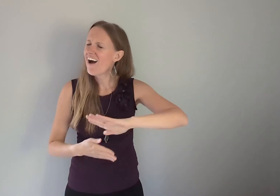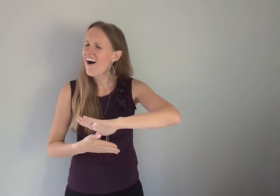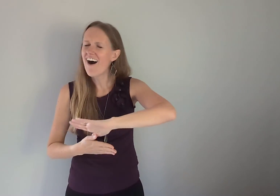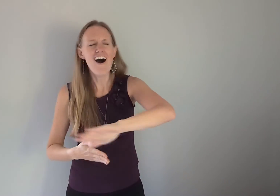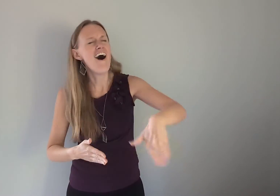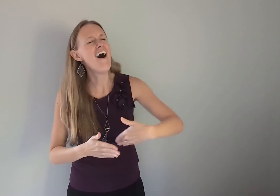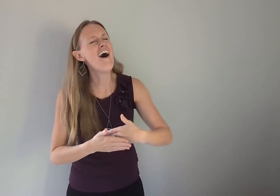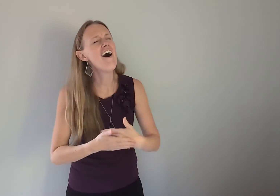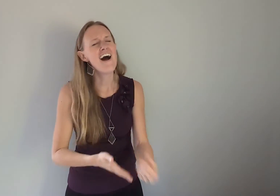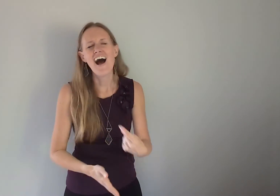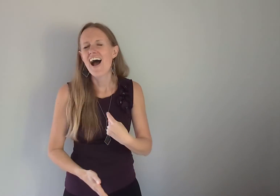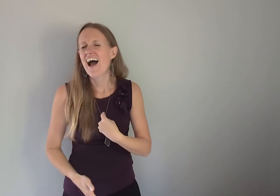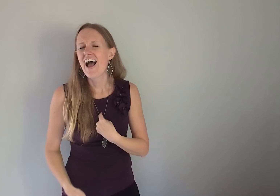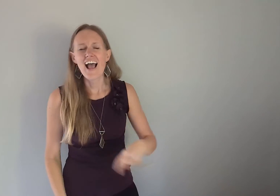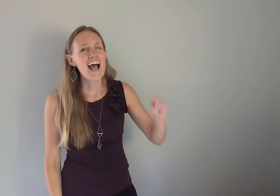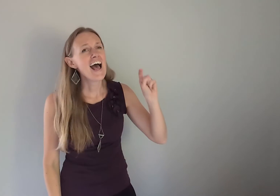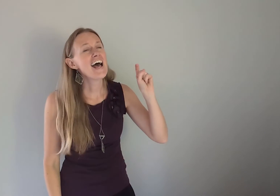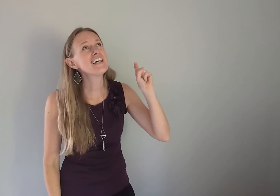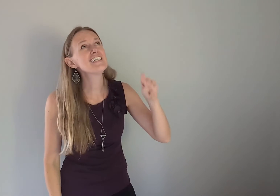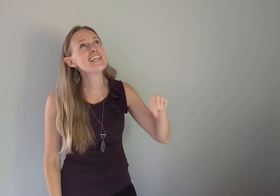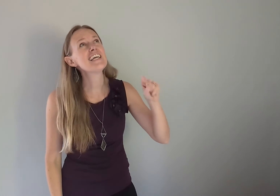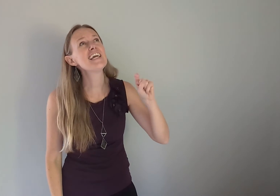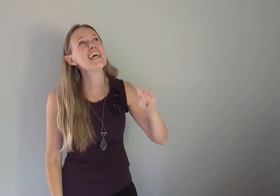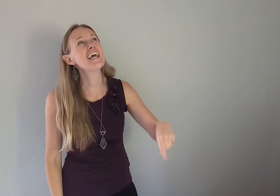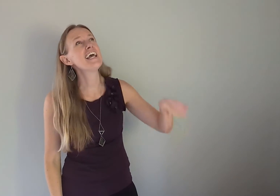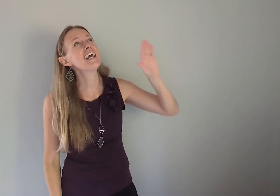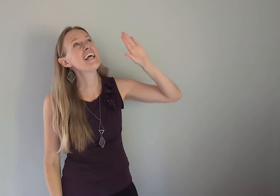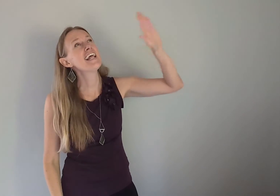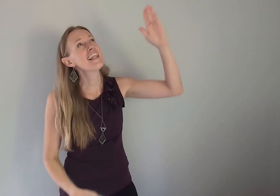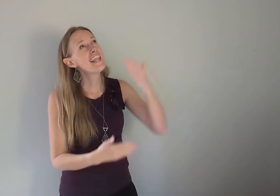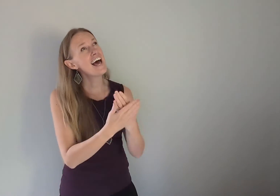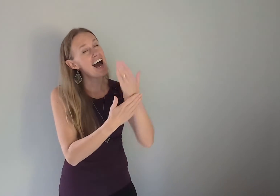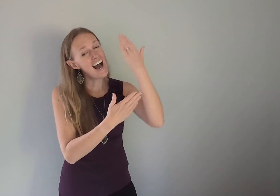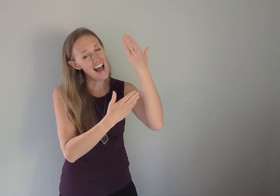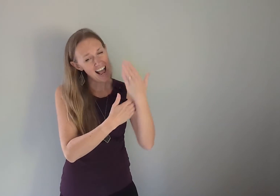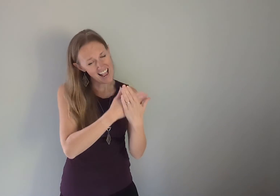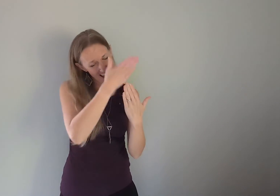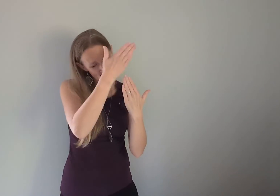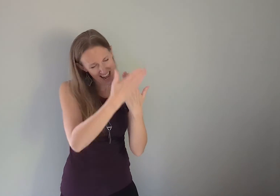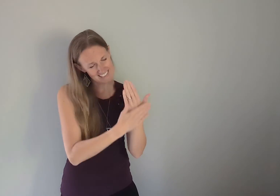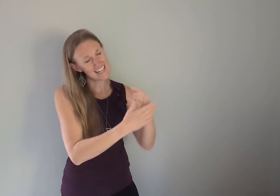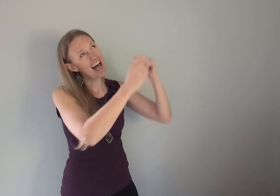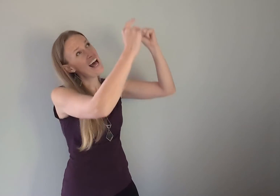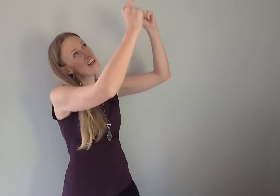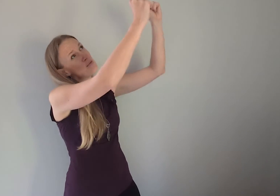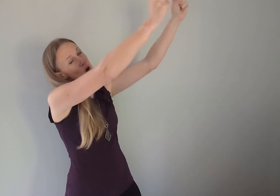see. All I have needed, thy hand hath